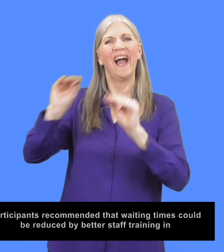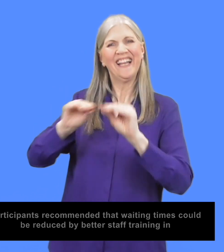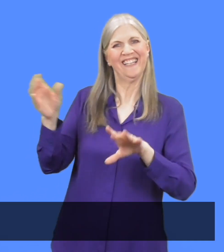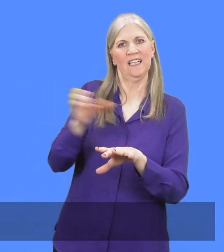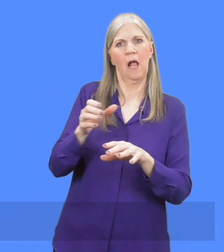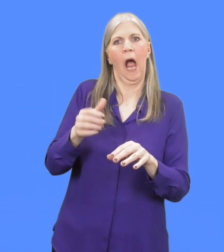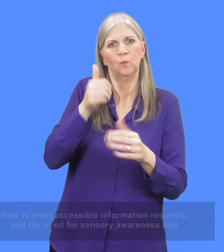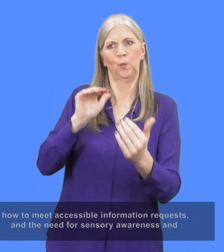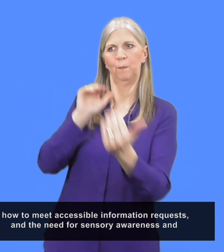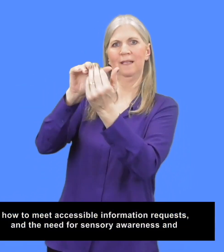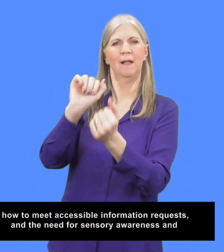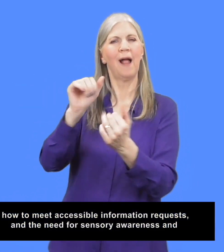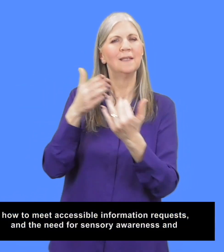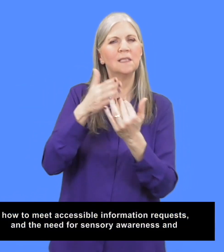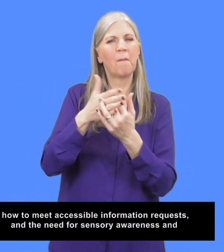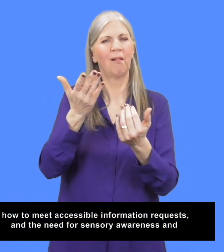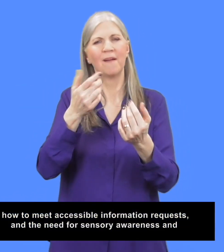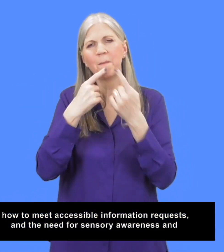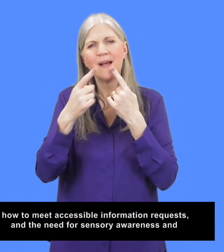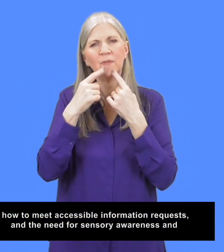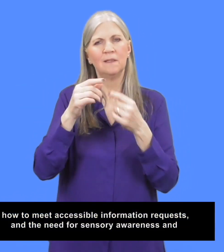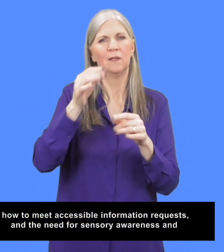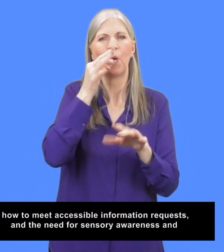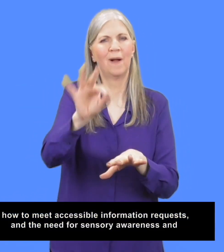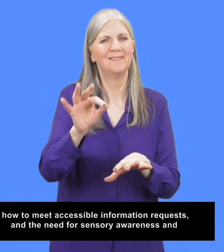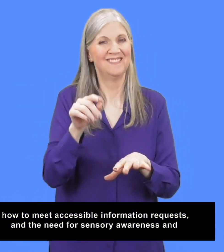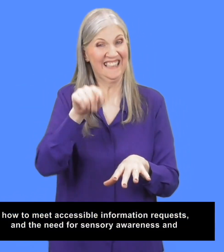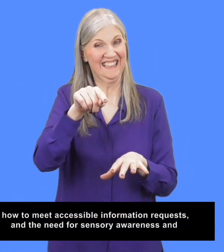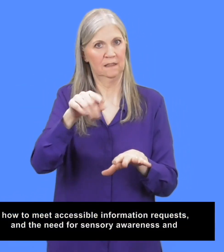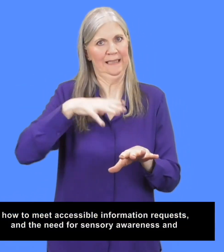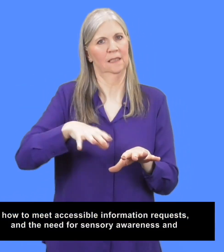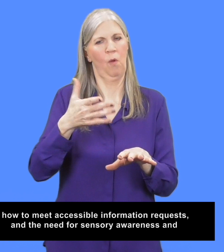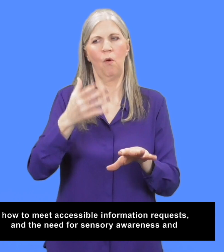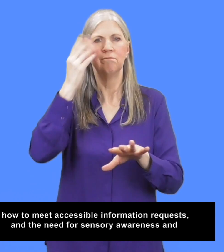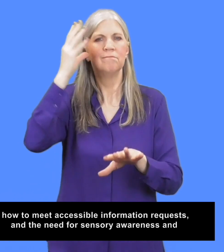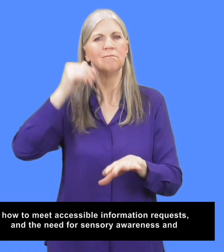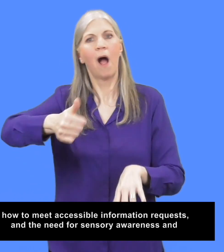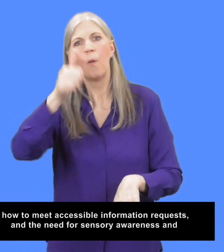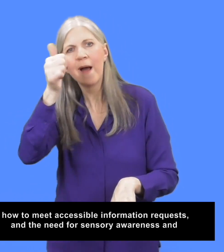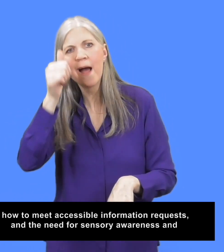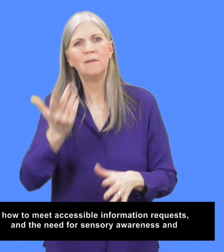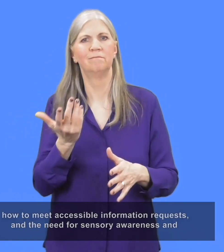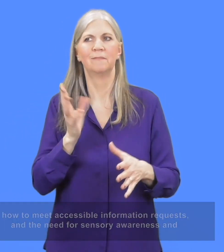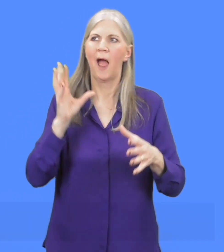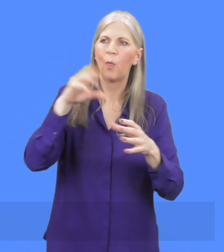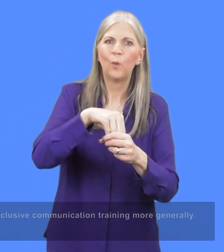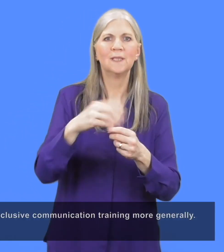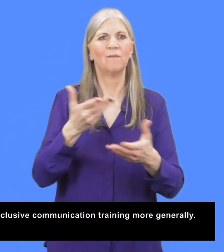in how to meet accessible information requests and the need for sensory awareness and inclusive communication